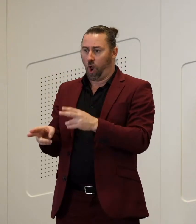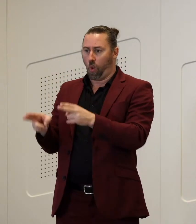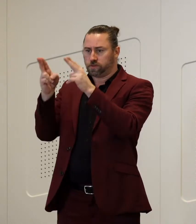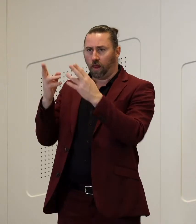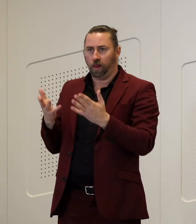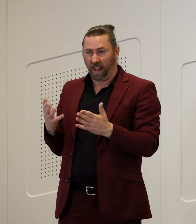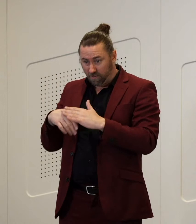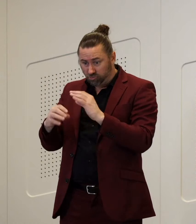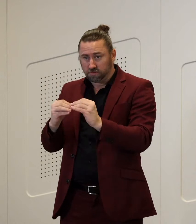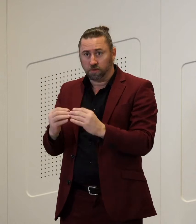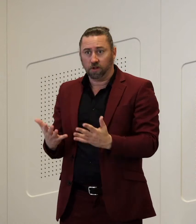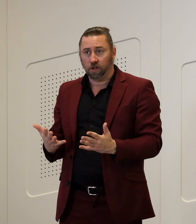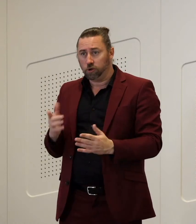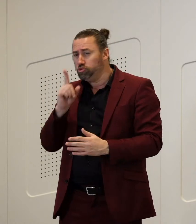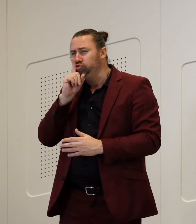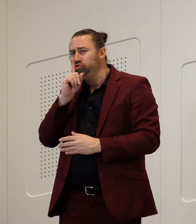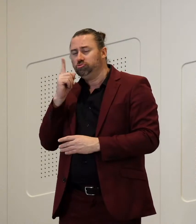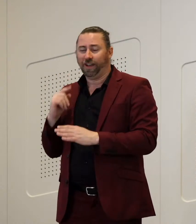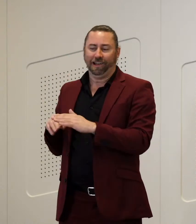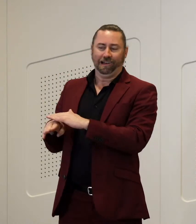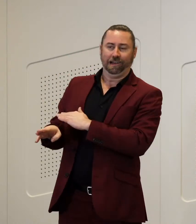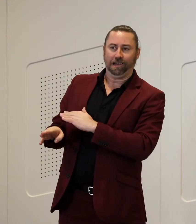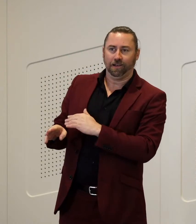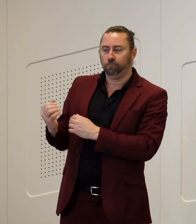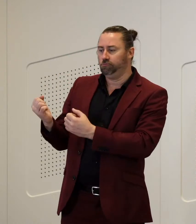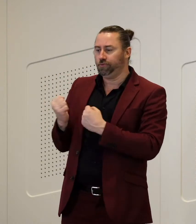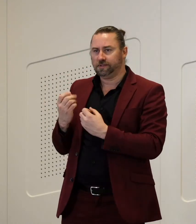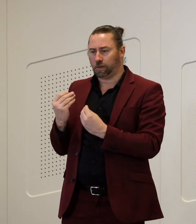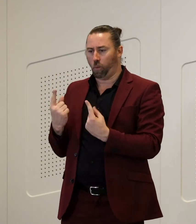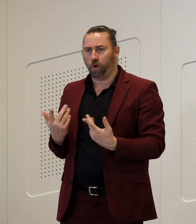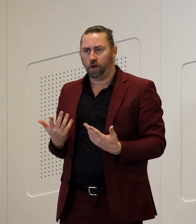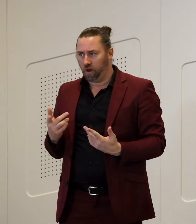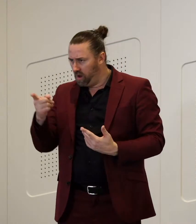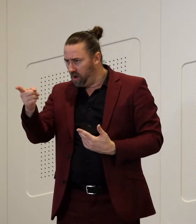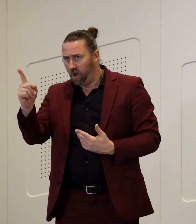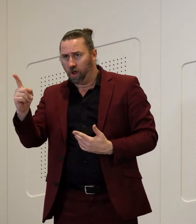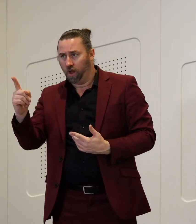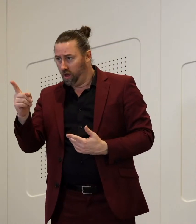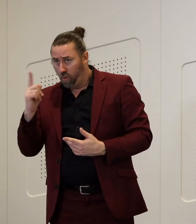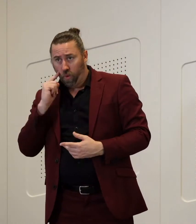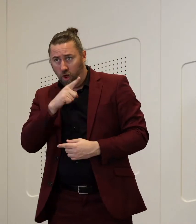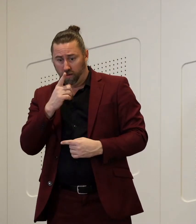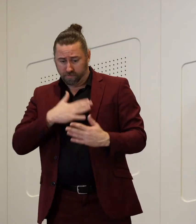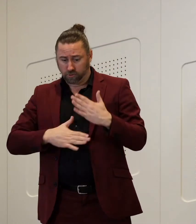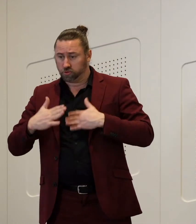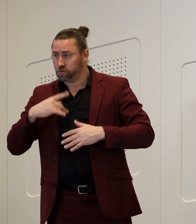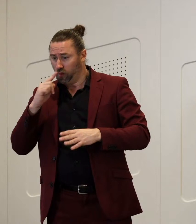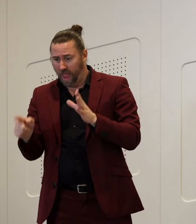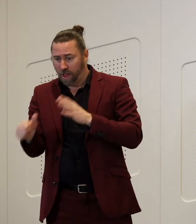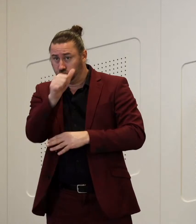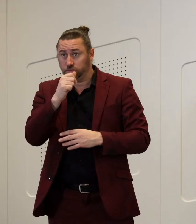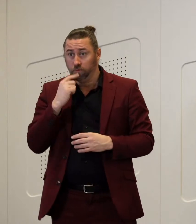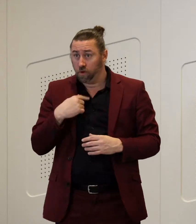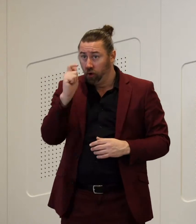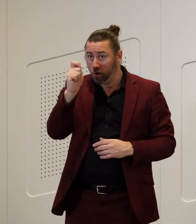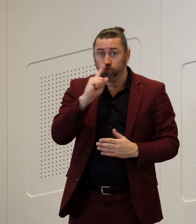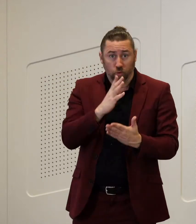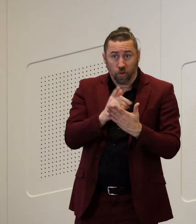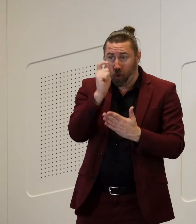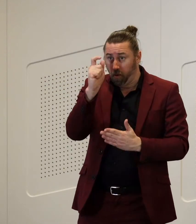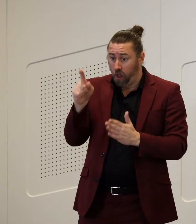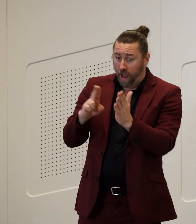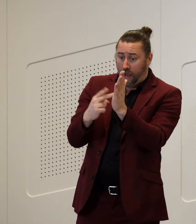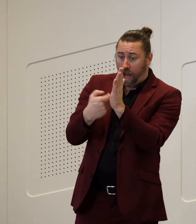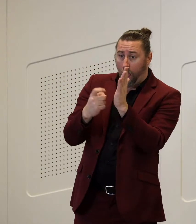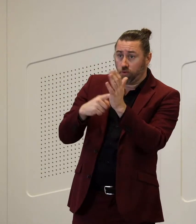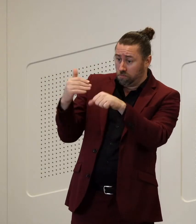you say, enough is enough, or what's the threshold for burning them out? I'm getting very close to it. So, yes,